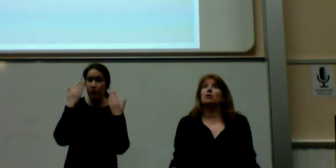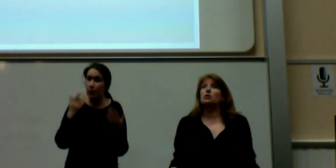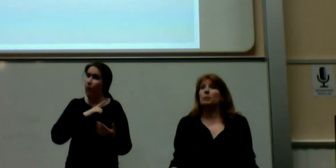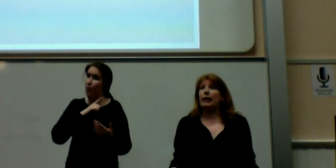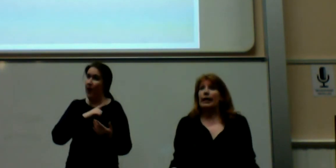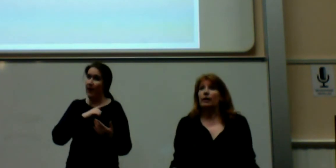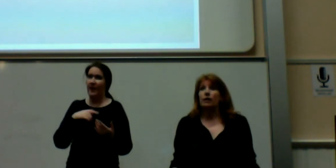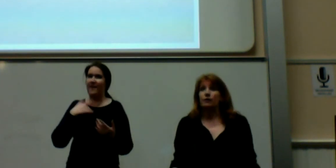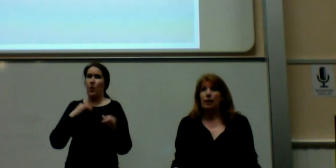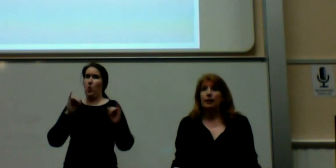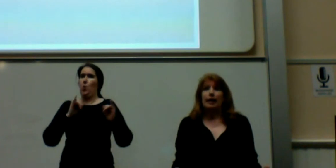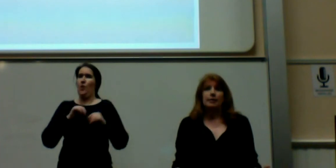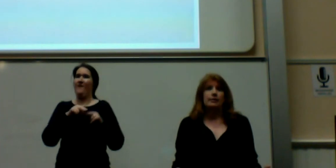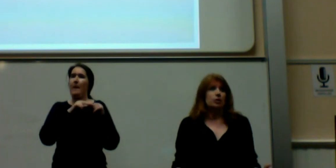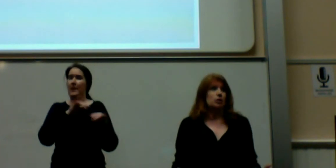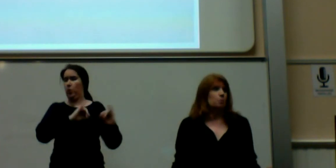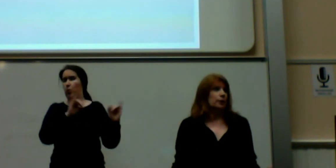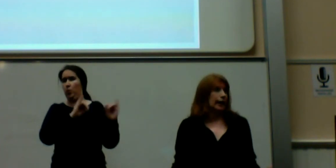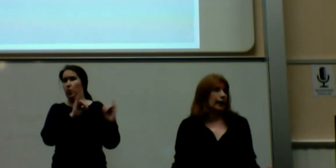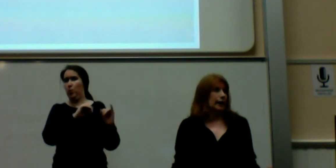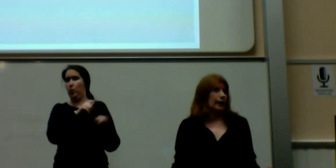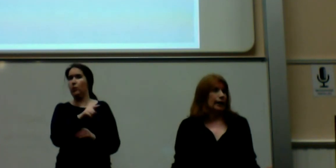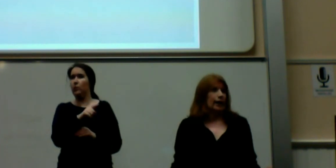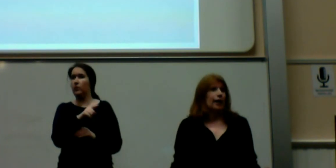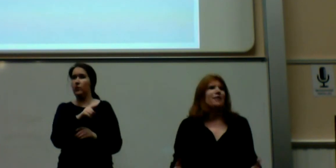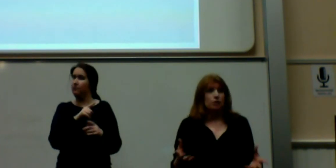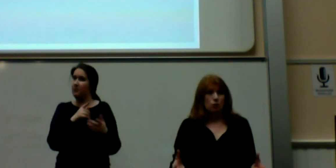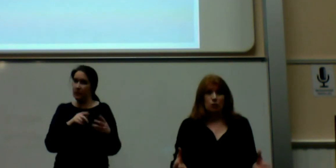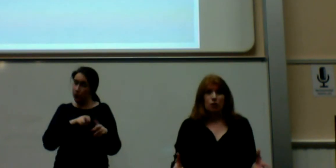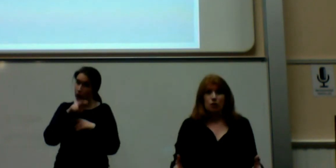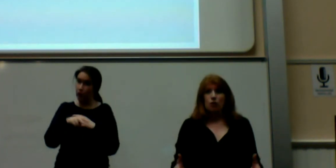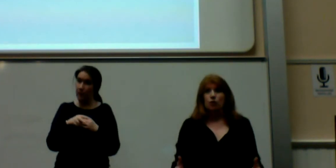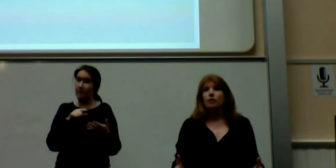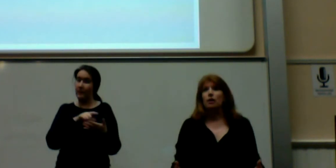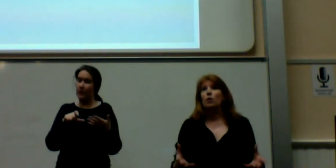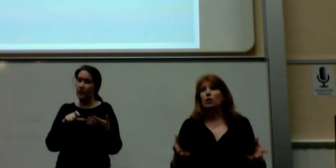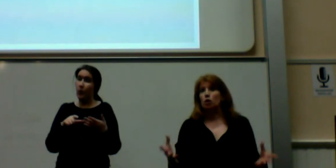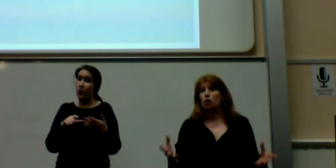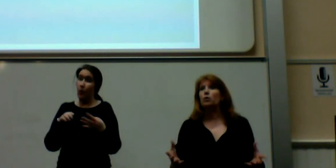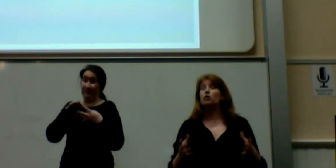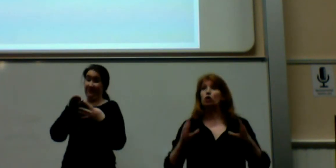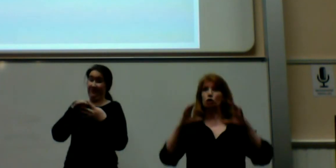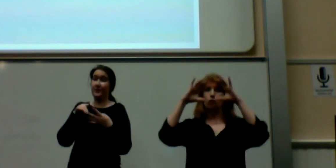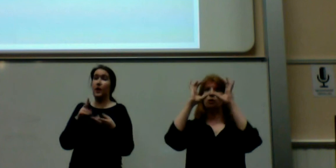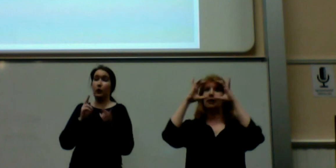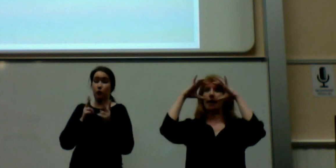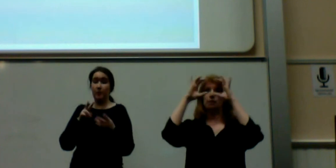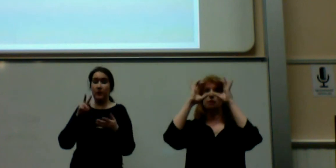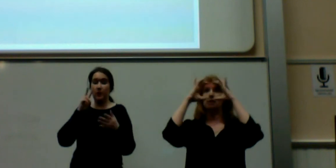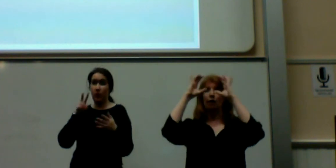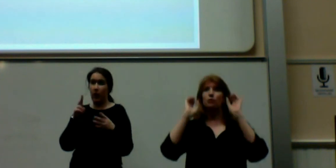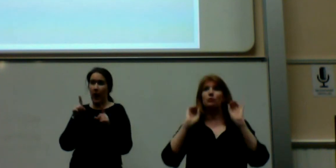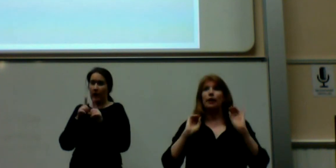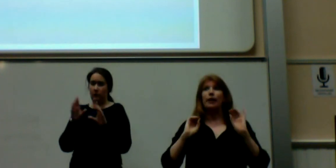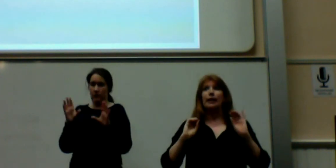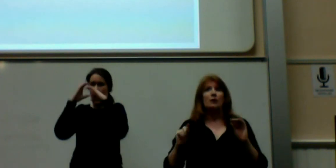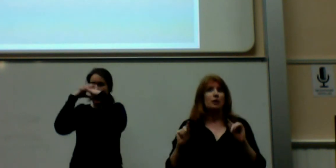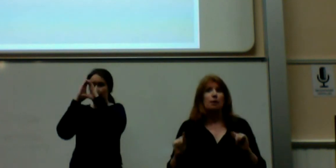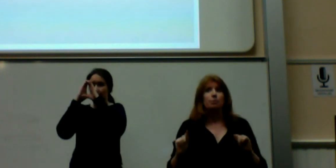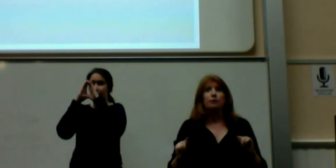it's a sinister plan. The family has a sinister plan. And that's a real concern, I think, when interpreters look through the lens